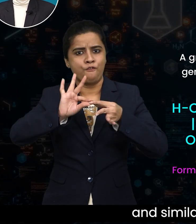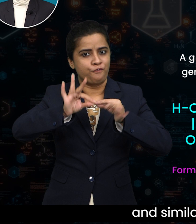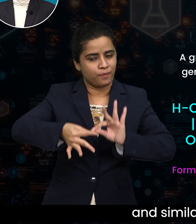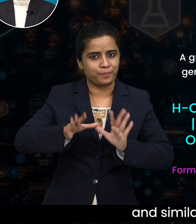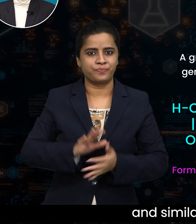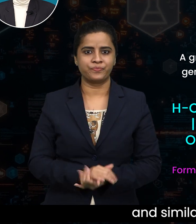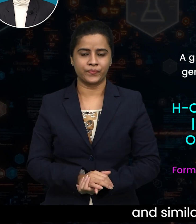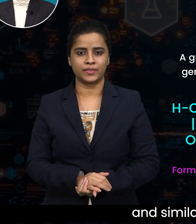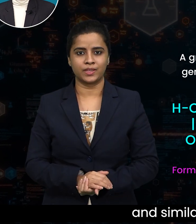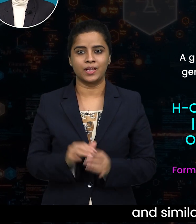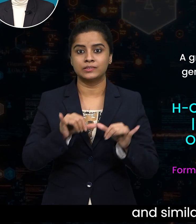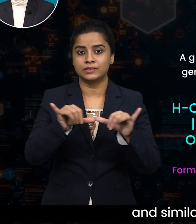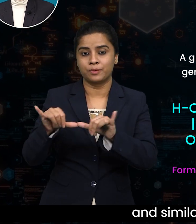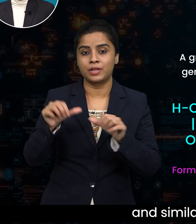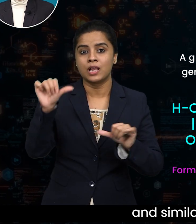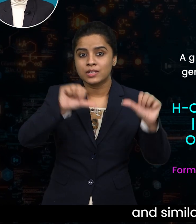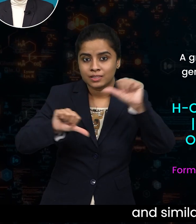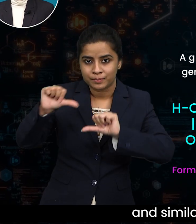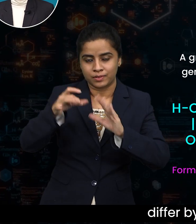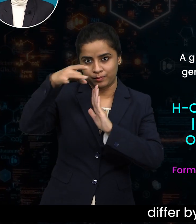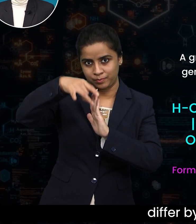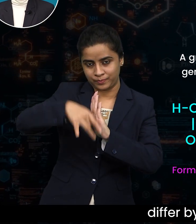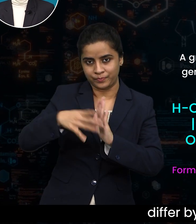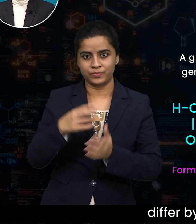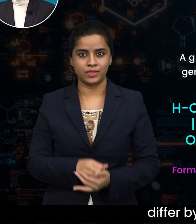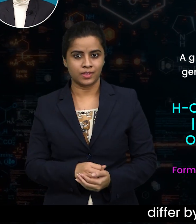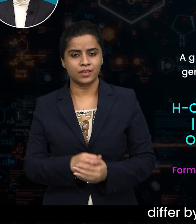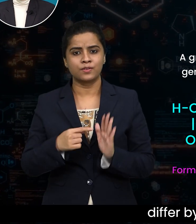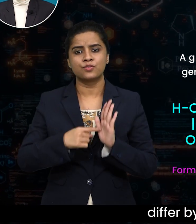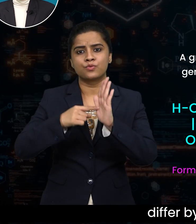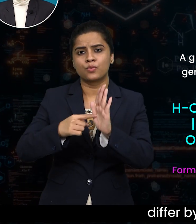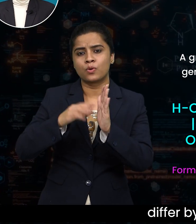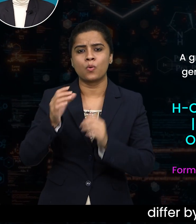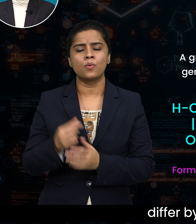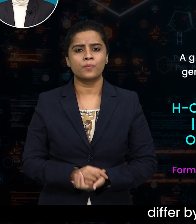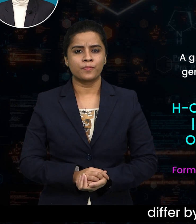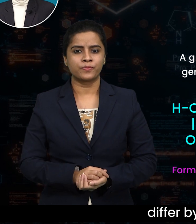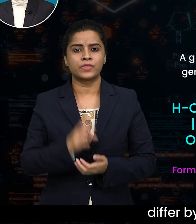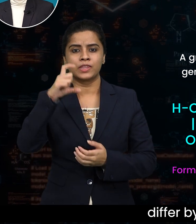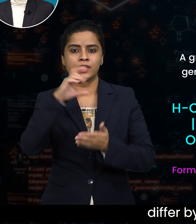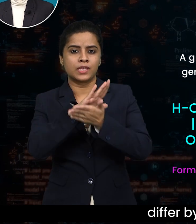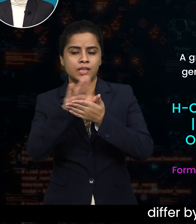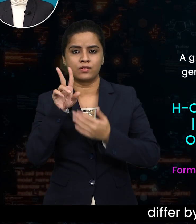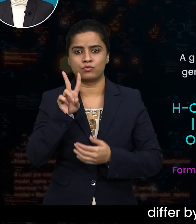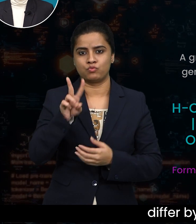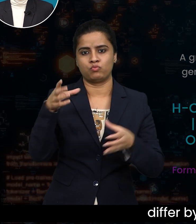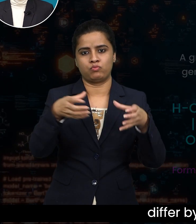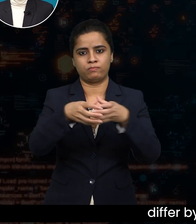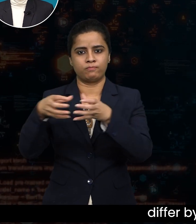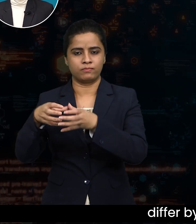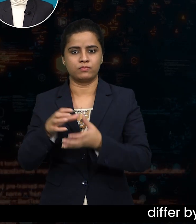and similar chemical properties differ by only a CH2 group.